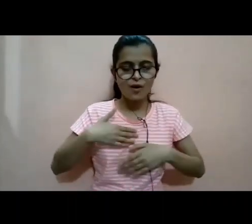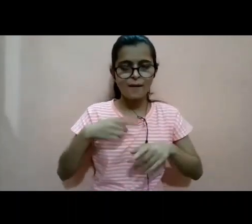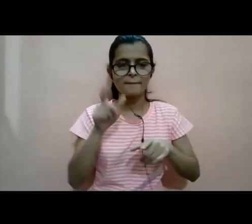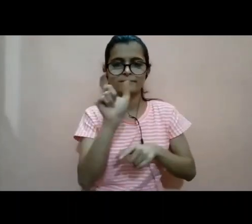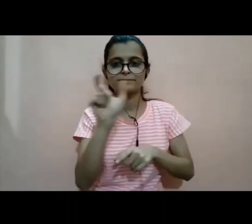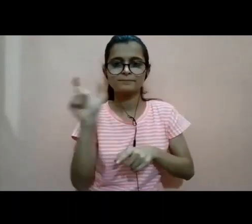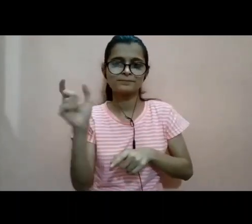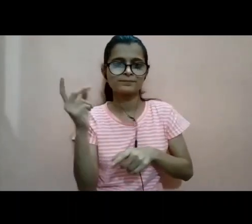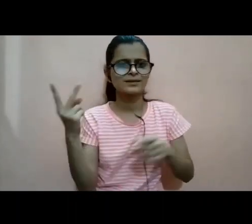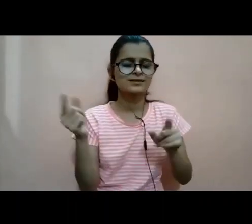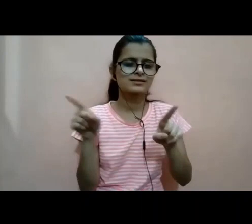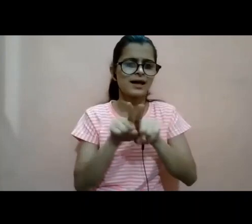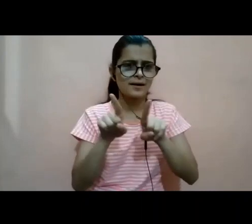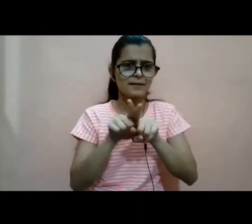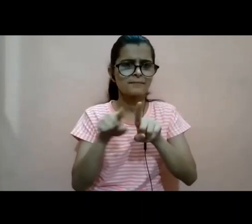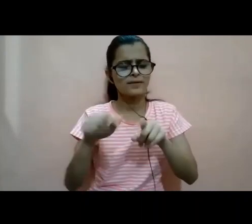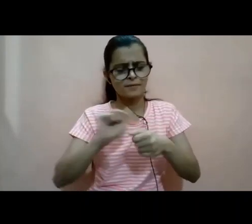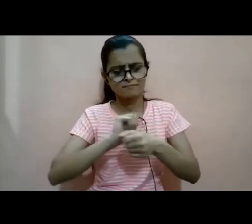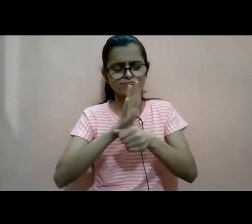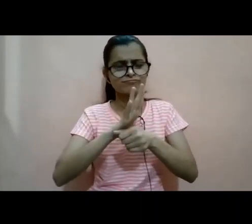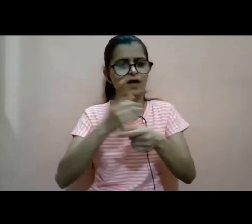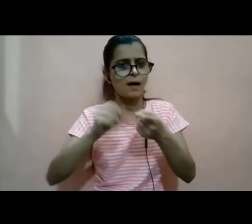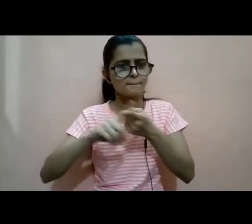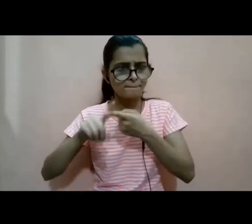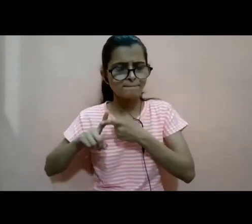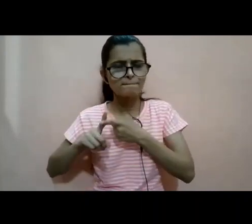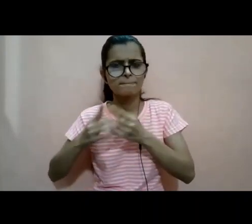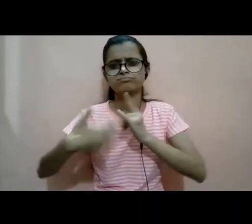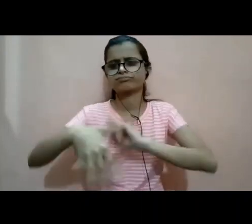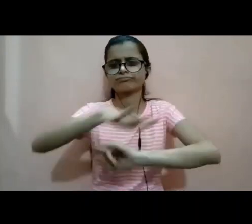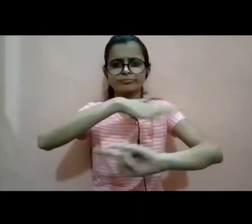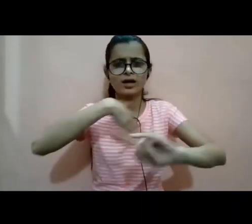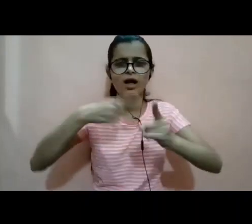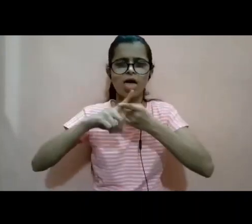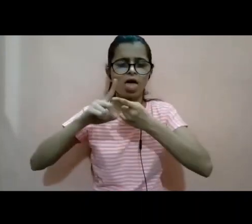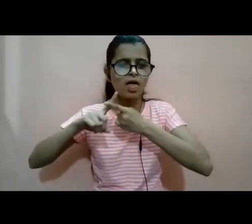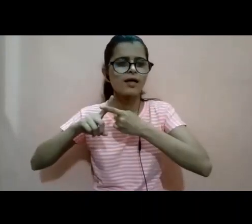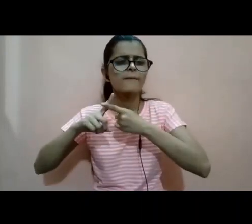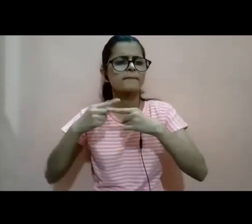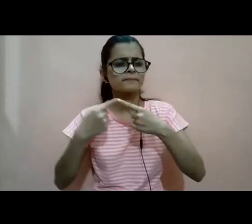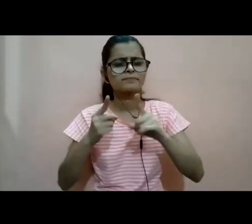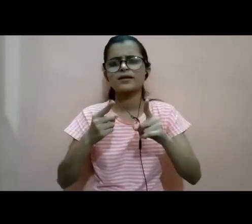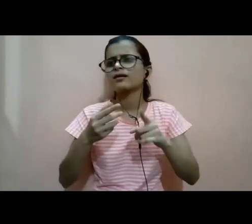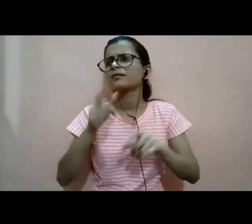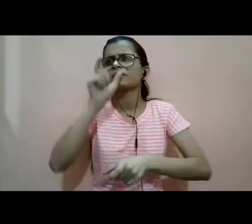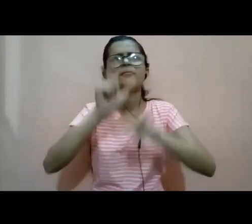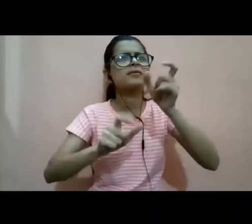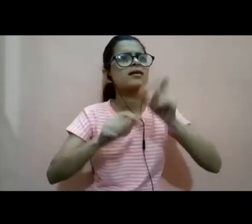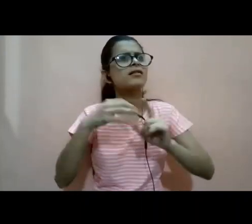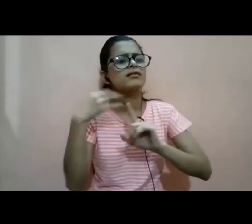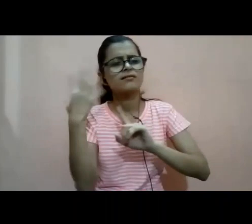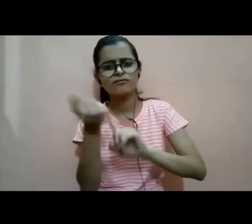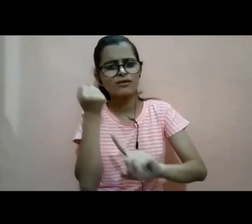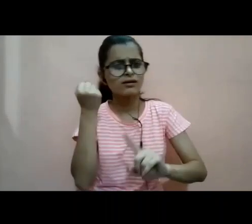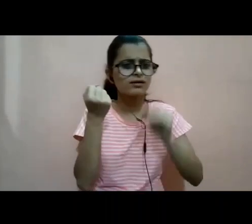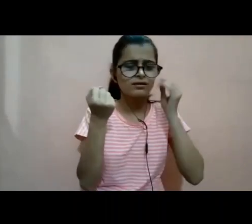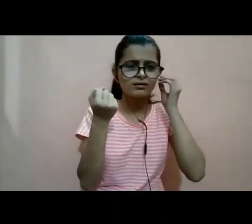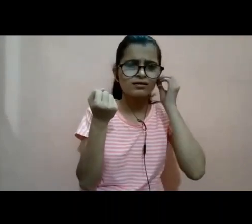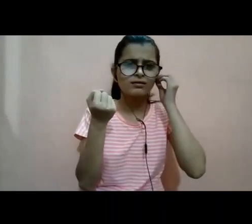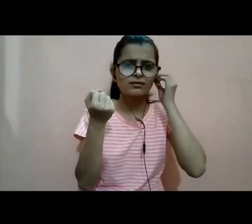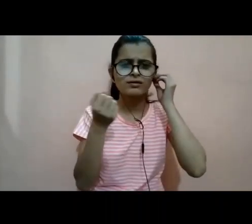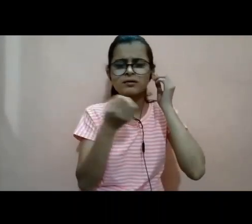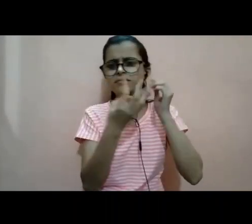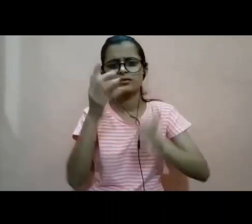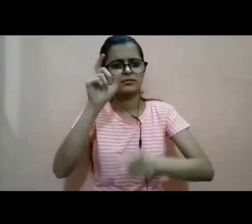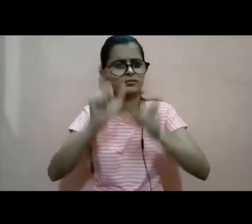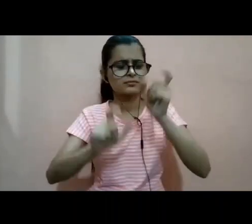And interesting, then the pandemic comes along, and people find, firstly, for many people,